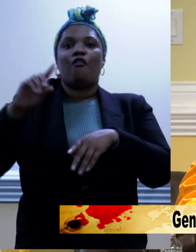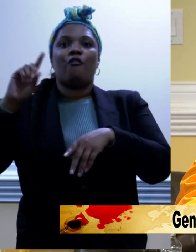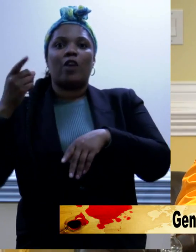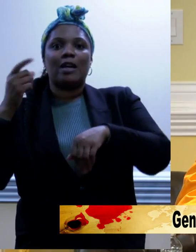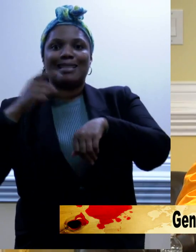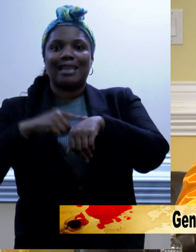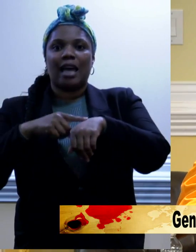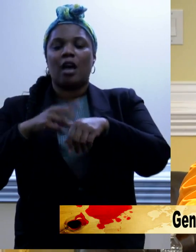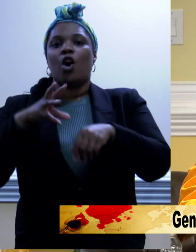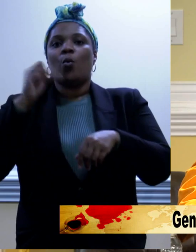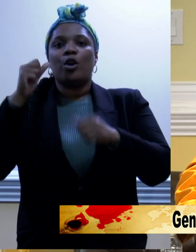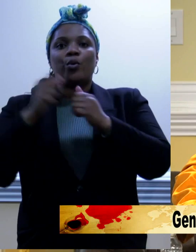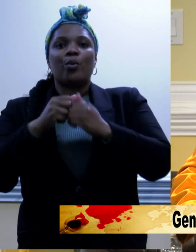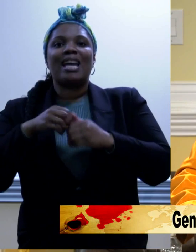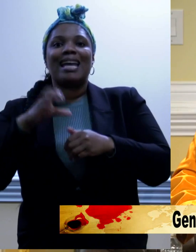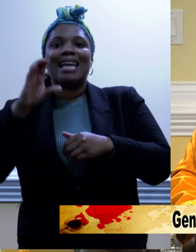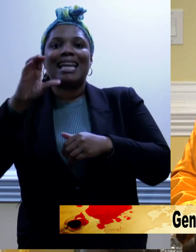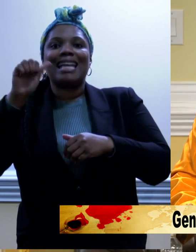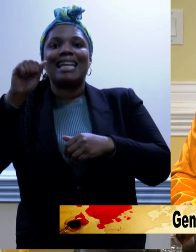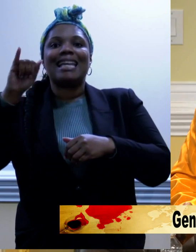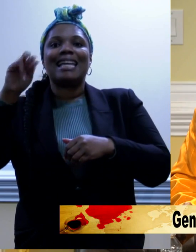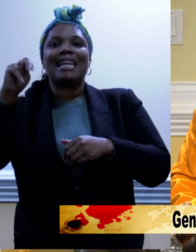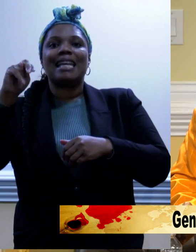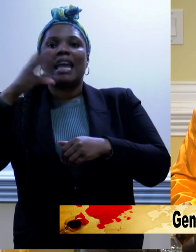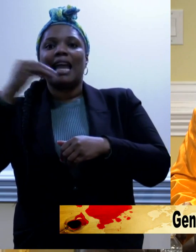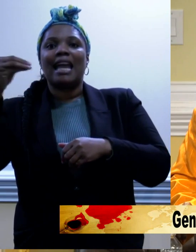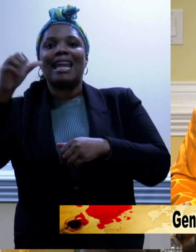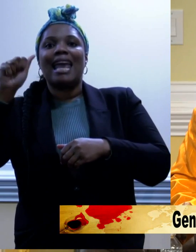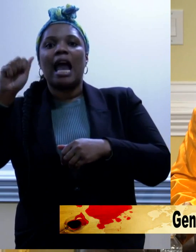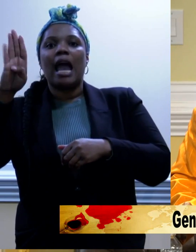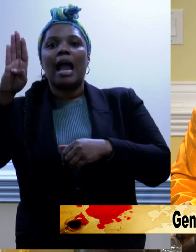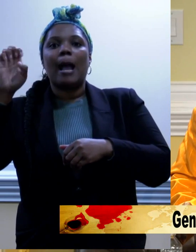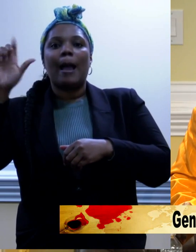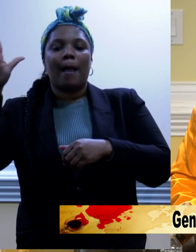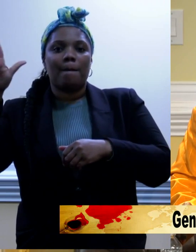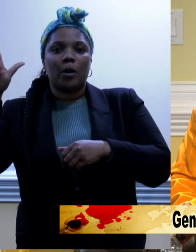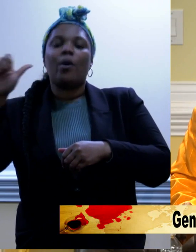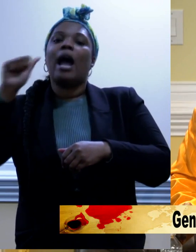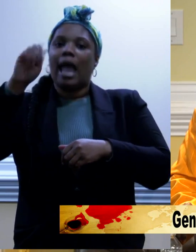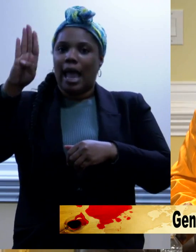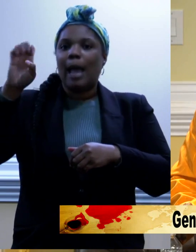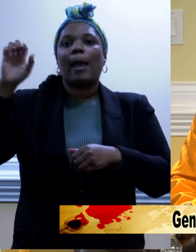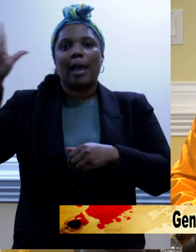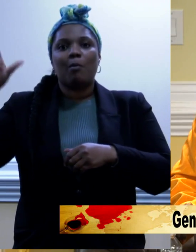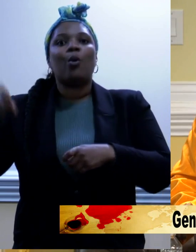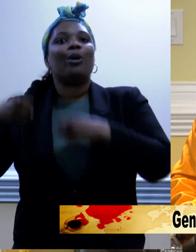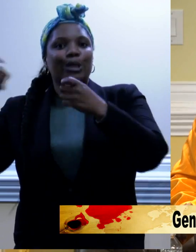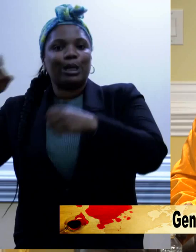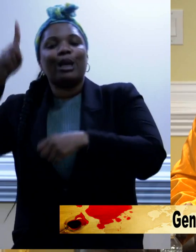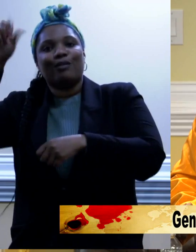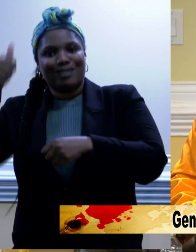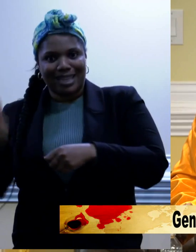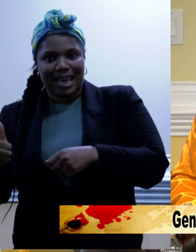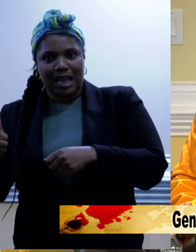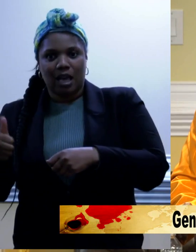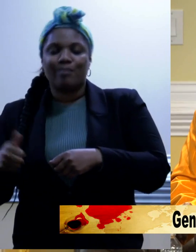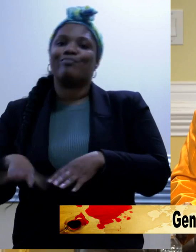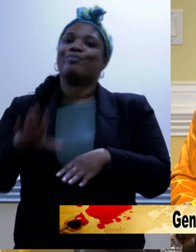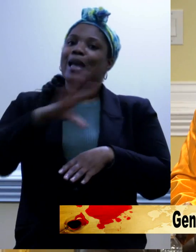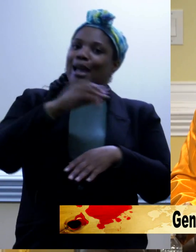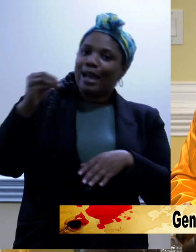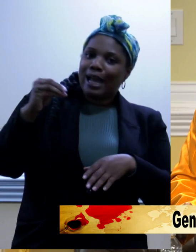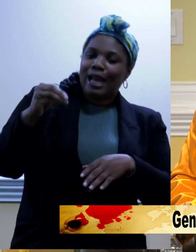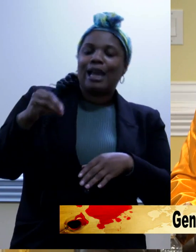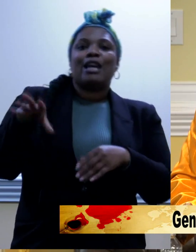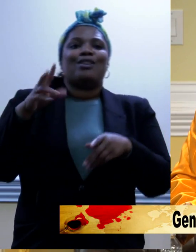was with Cain and Abel. Yes. People don't understand tithes been around a long time. But you got people running around saying, you ain't got the Levitical priesthood, so